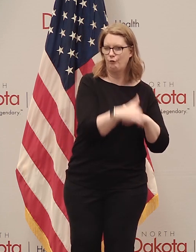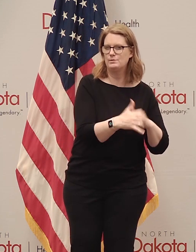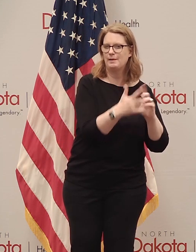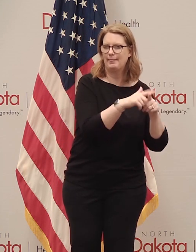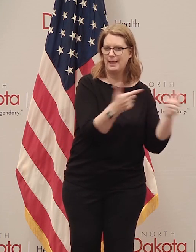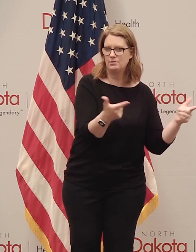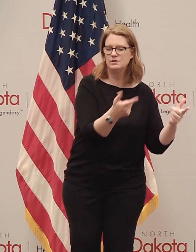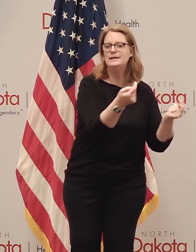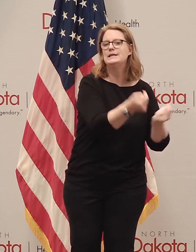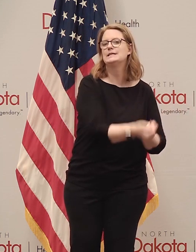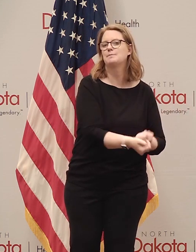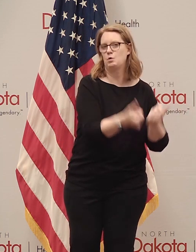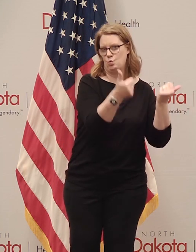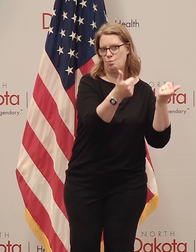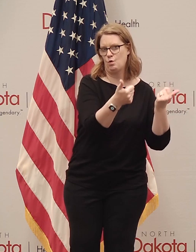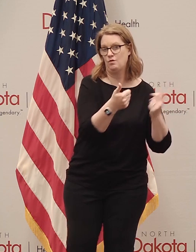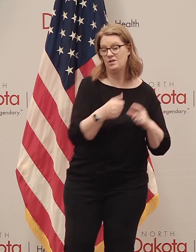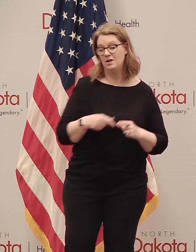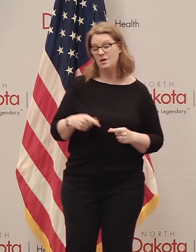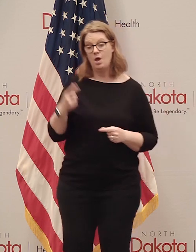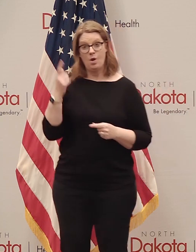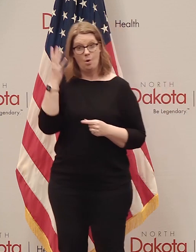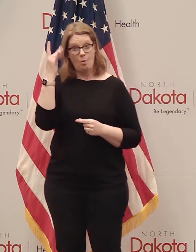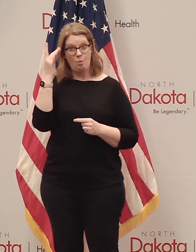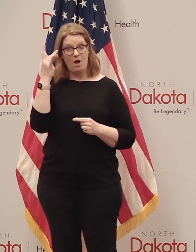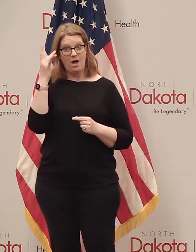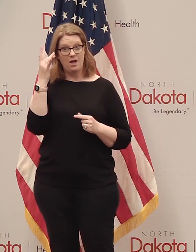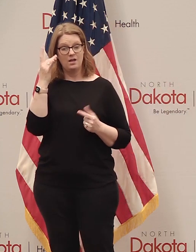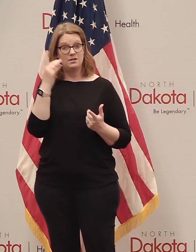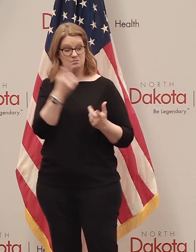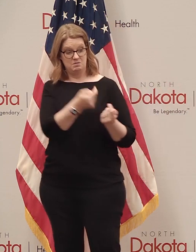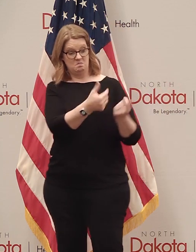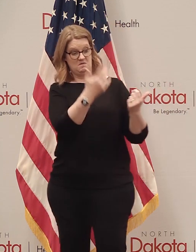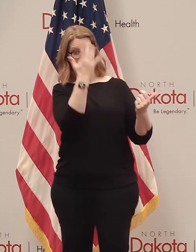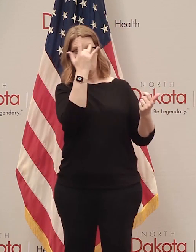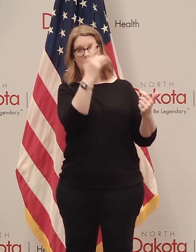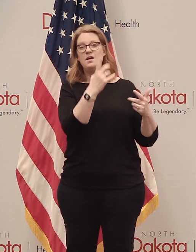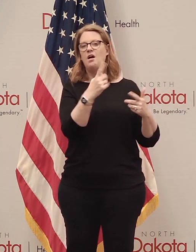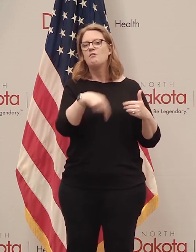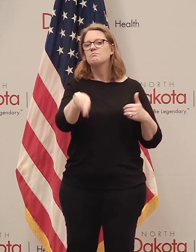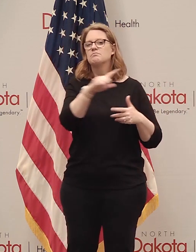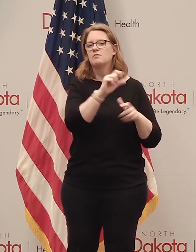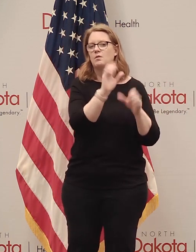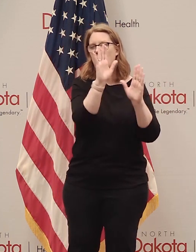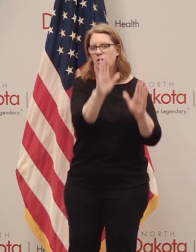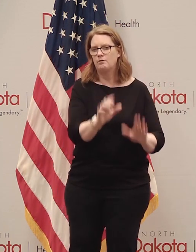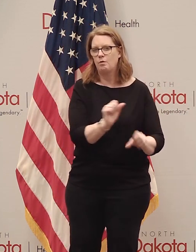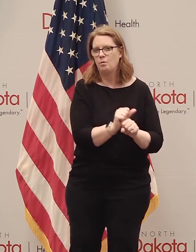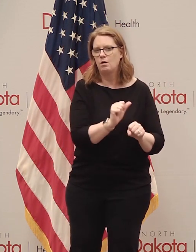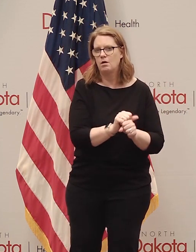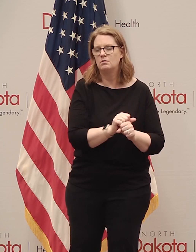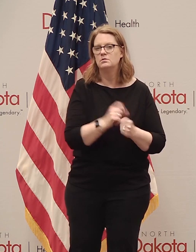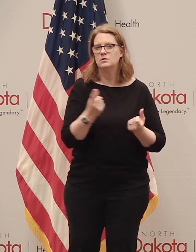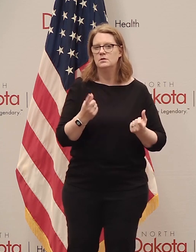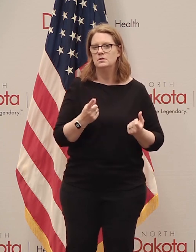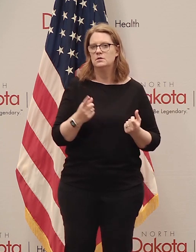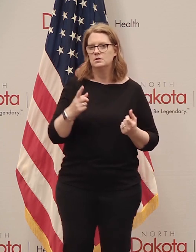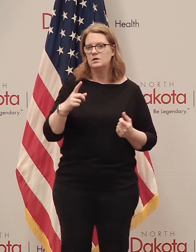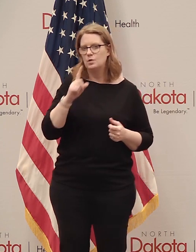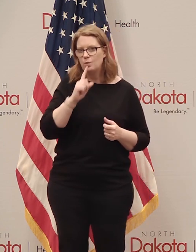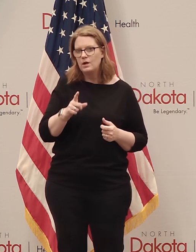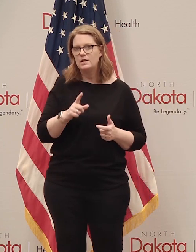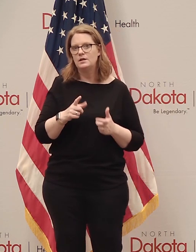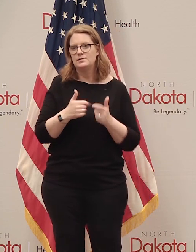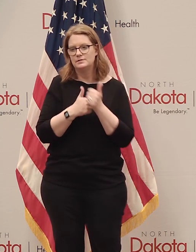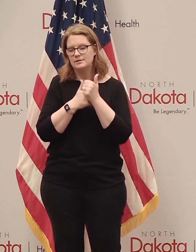because of the great work of all of you in those businesses. But again, we strongly strongly encourage you to adopt and rigorously follow